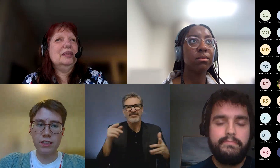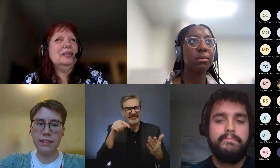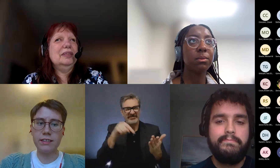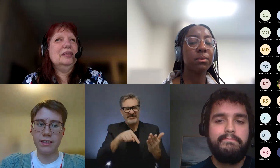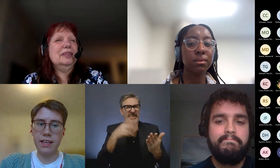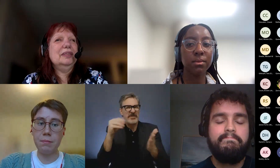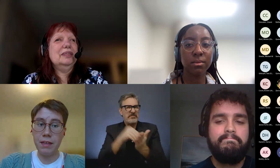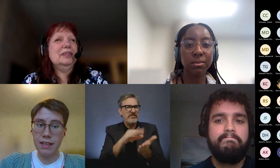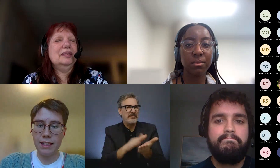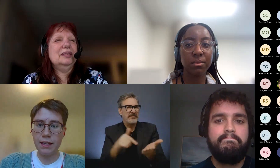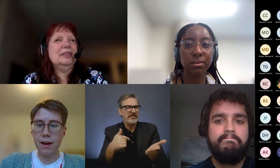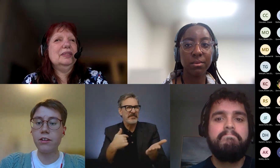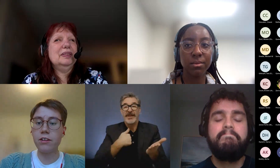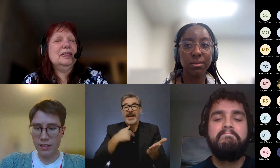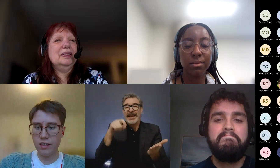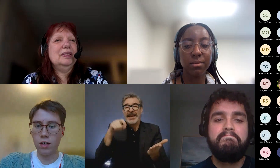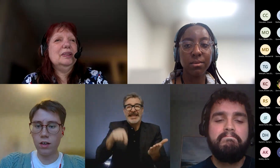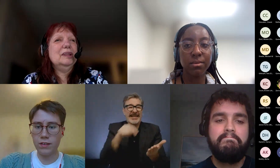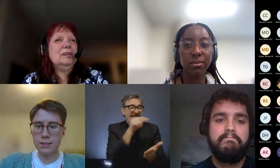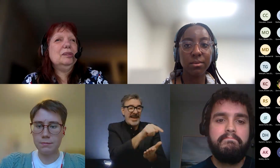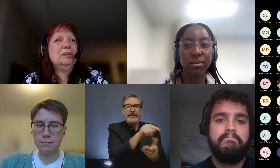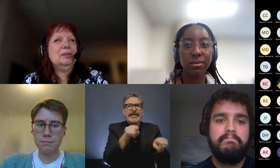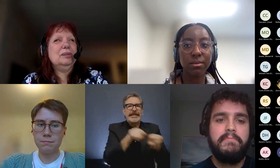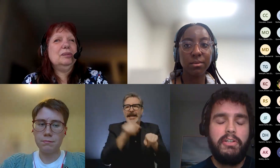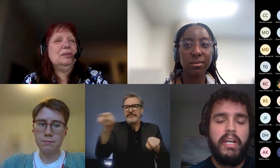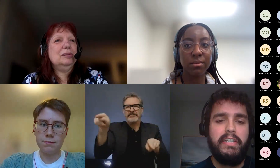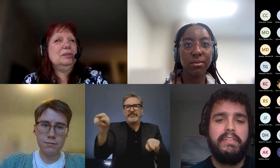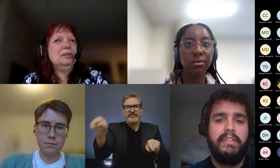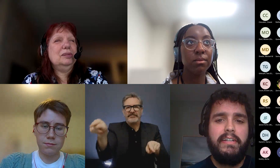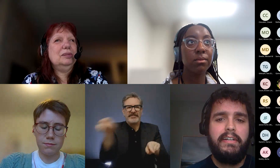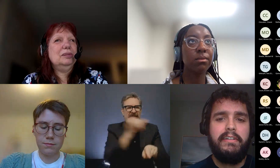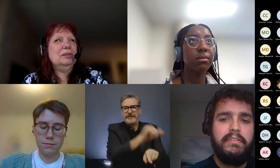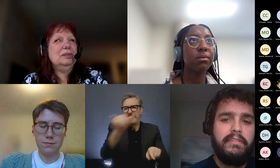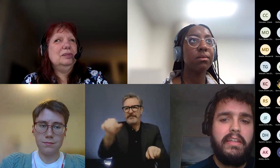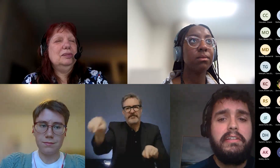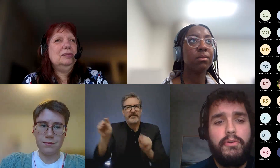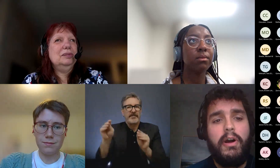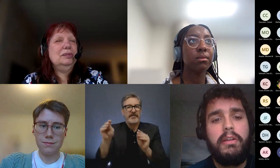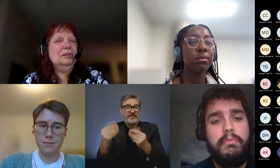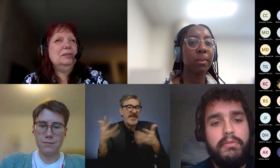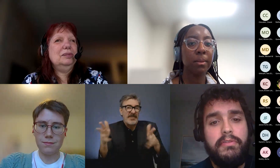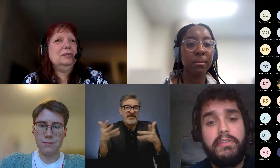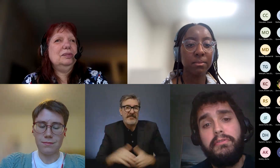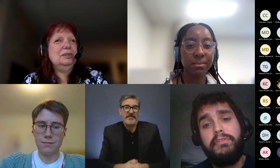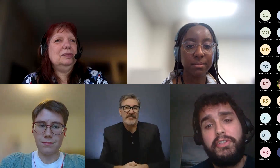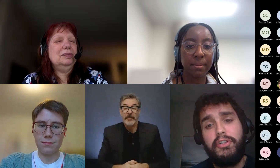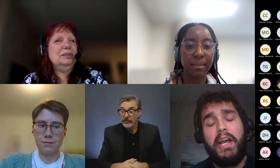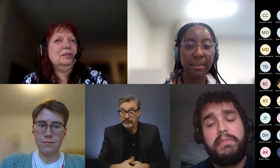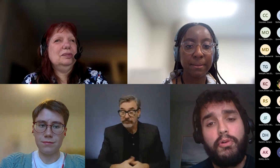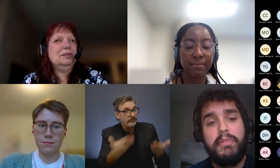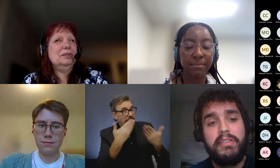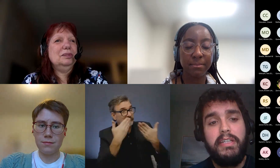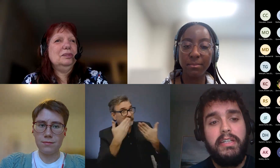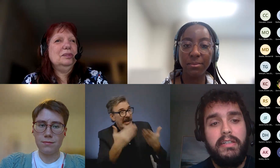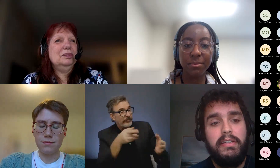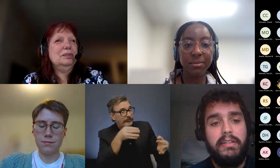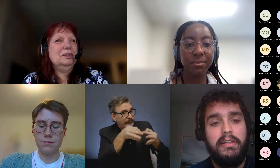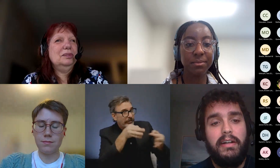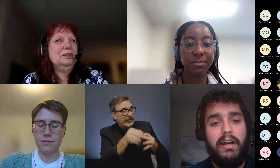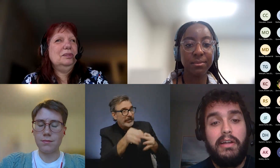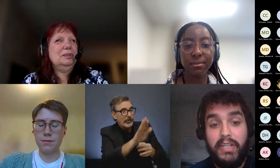really just need the same e-ink monitor in the office. Great. Uh, Thanks for walking me through the solutions in your passport,